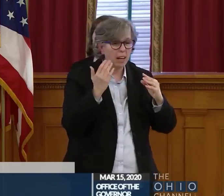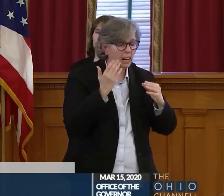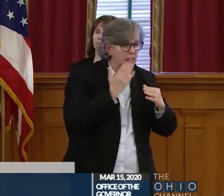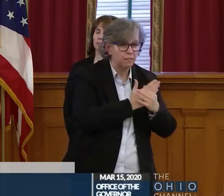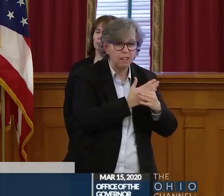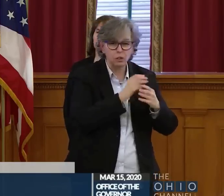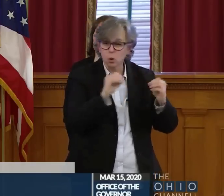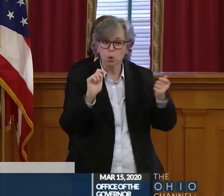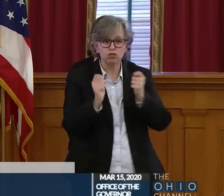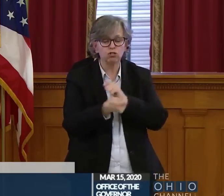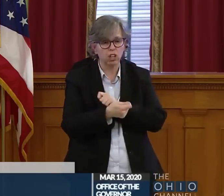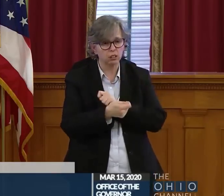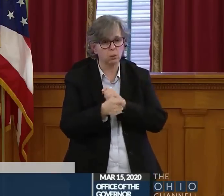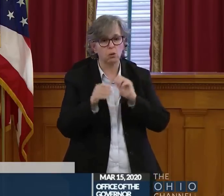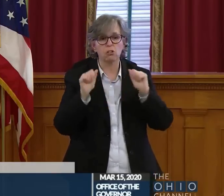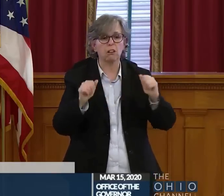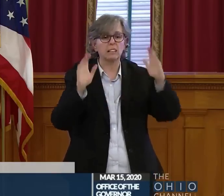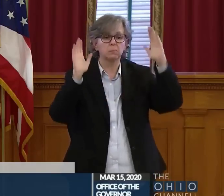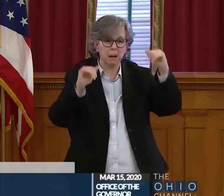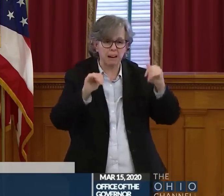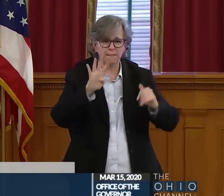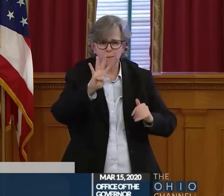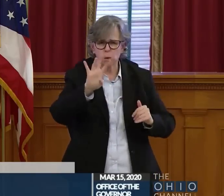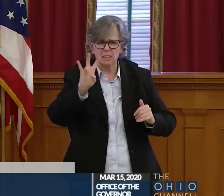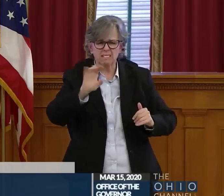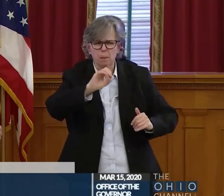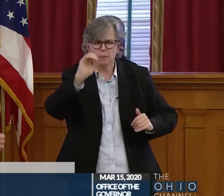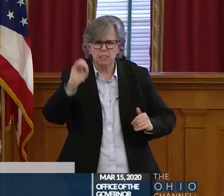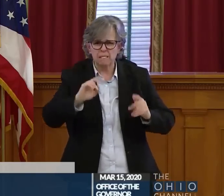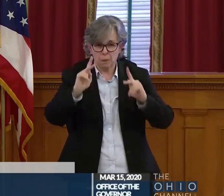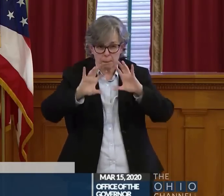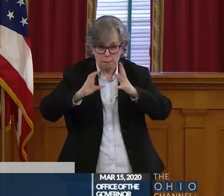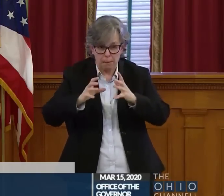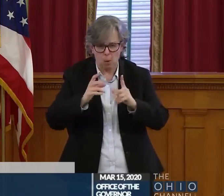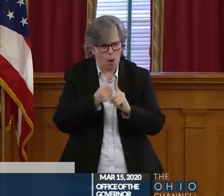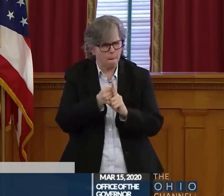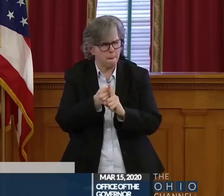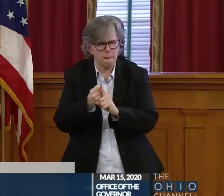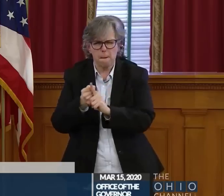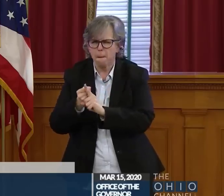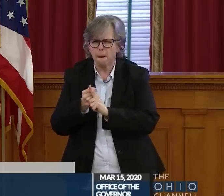70% of our population to contract this virus.